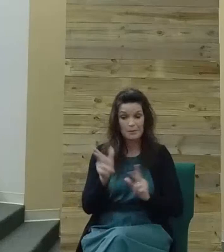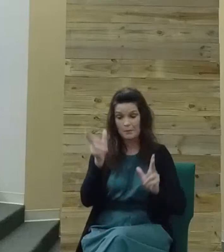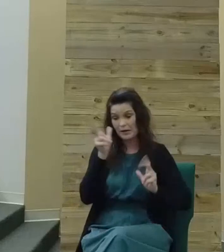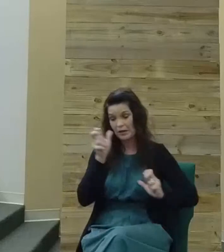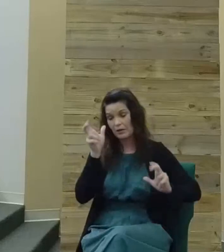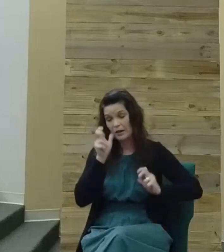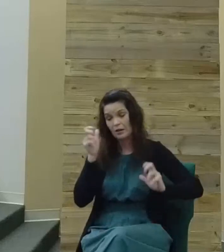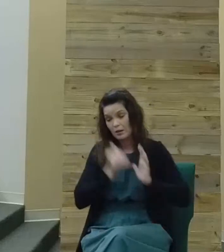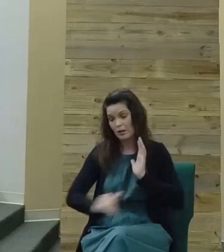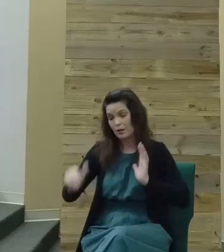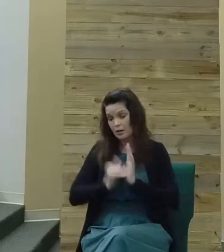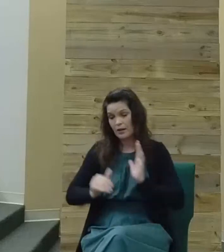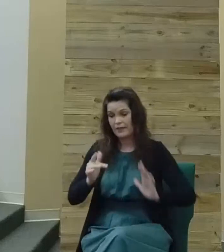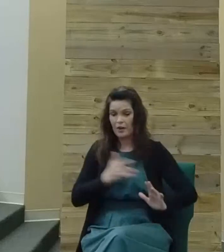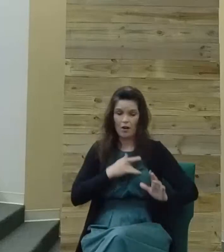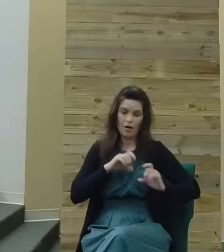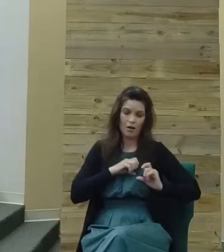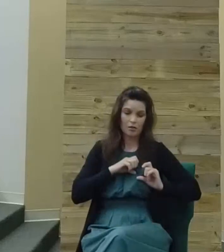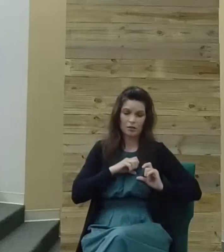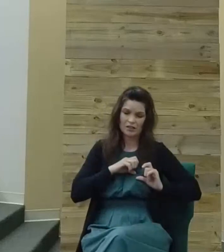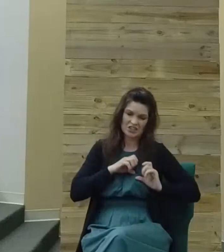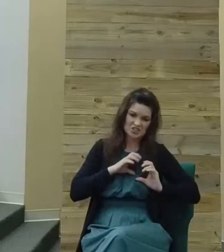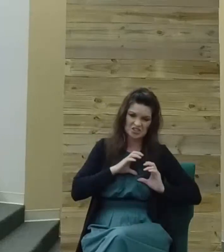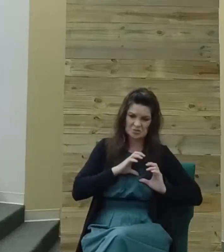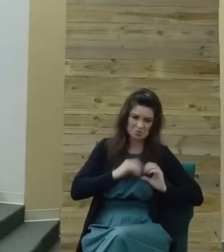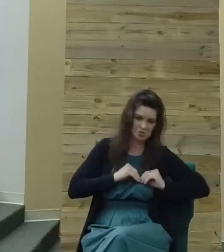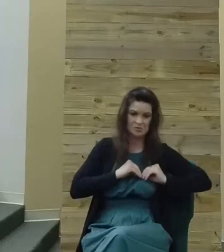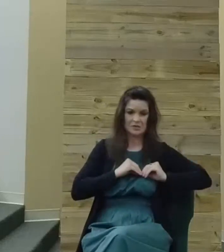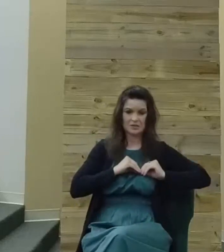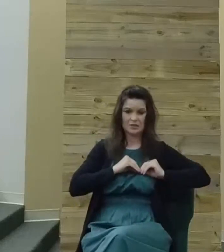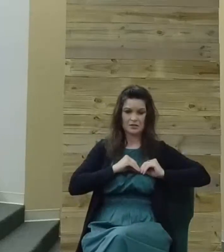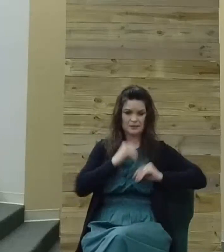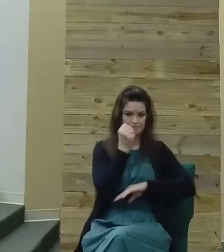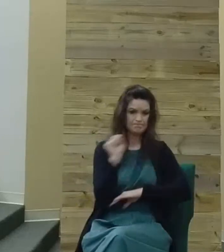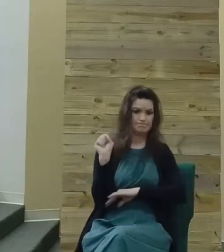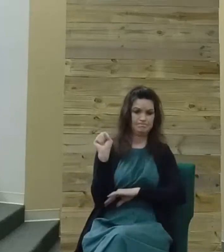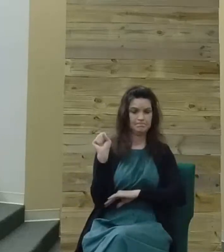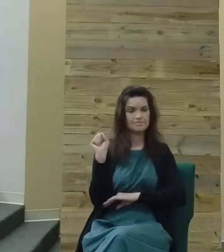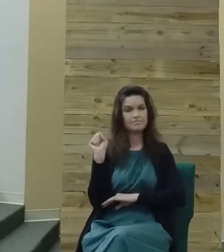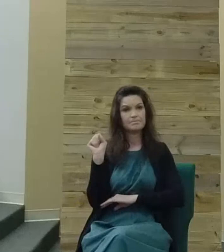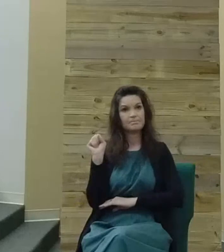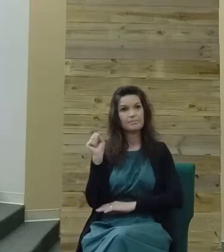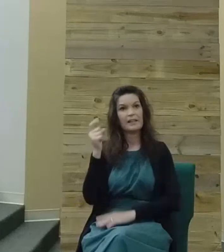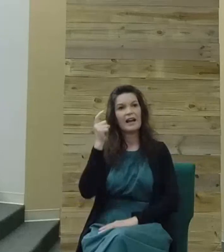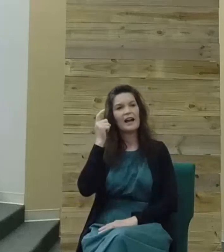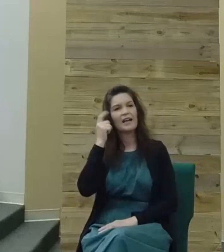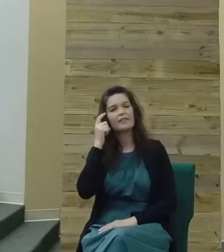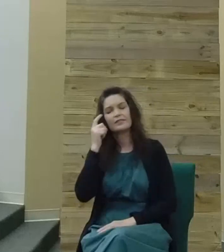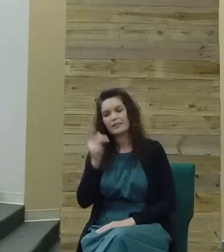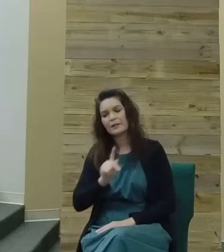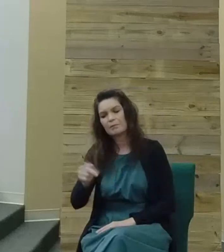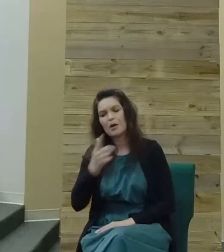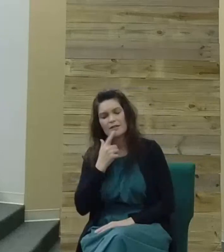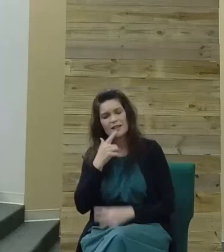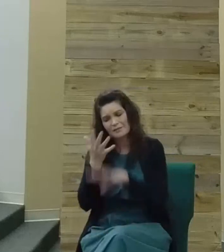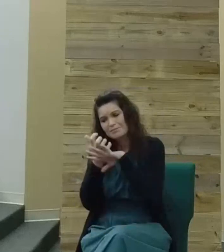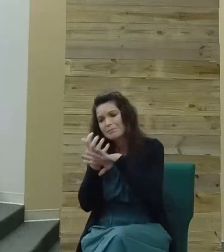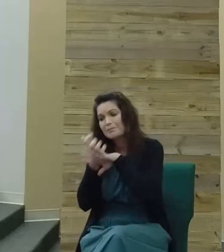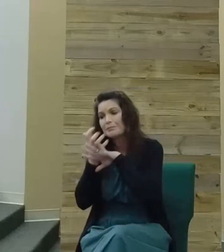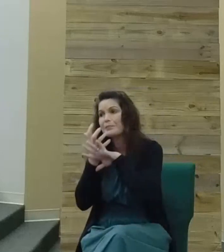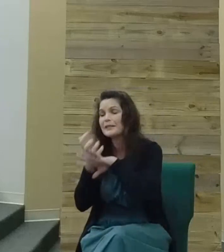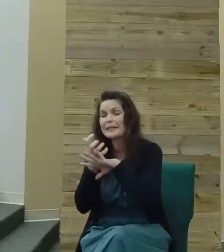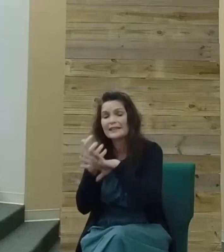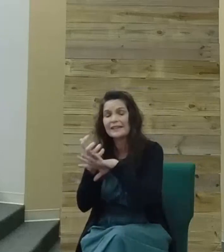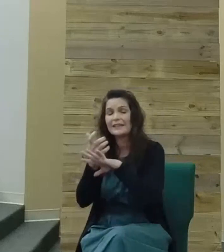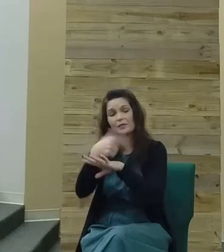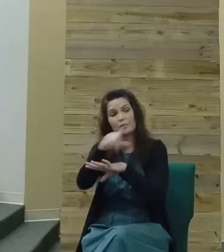People hear the gospel over and over, and their heart turns cold to it. And I think that's why Paul's saying, we plead with you, we're begging